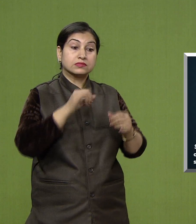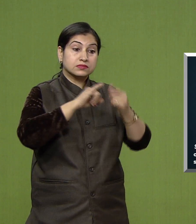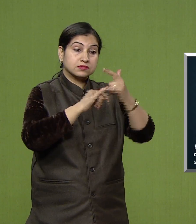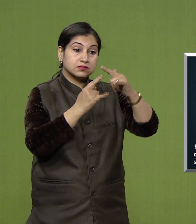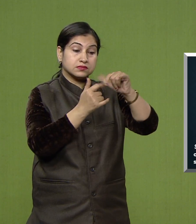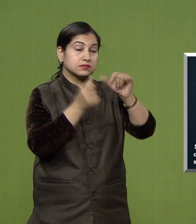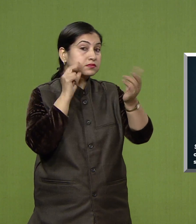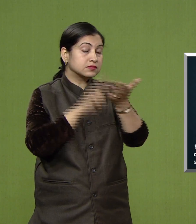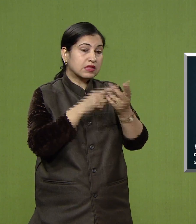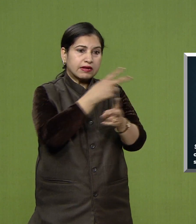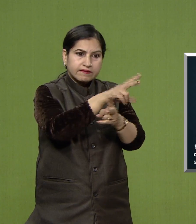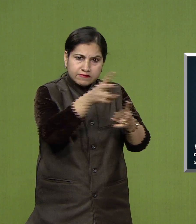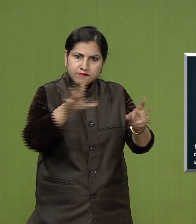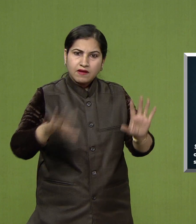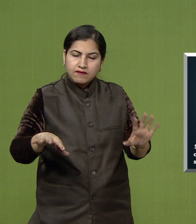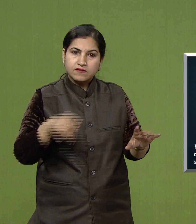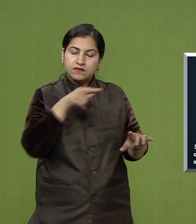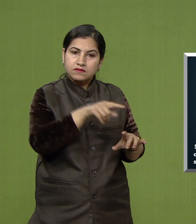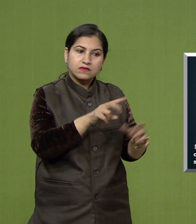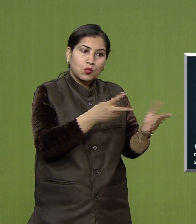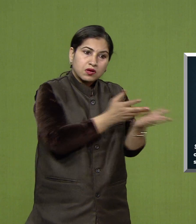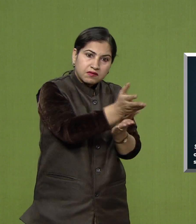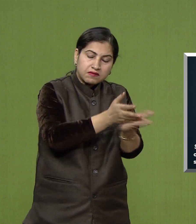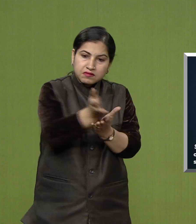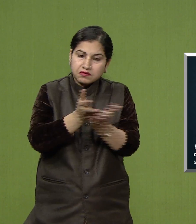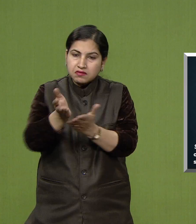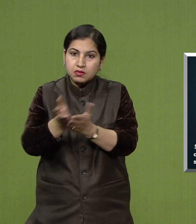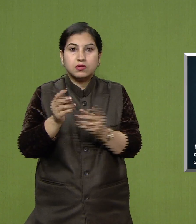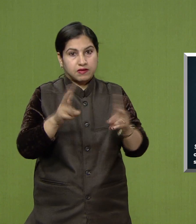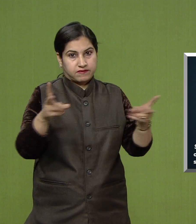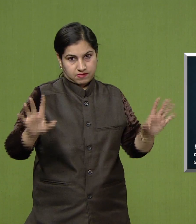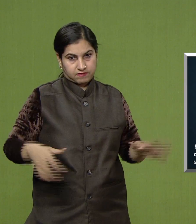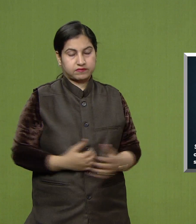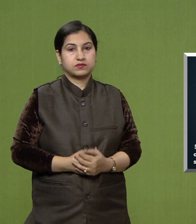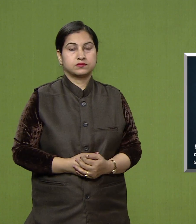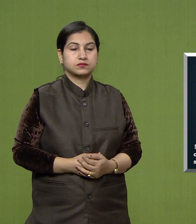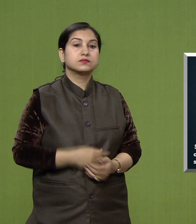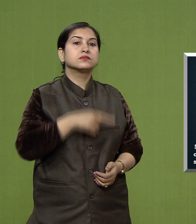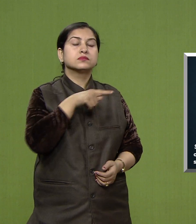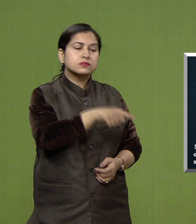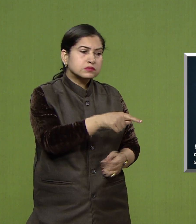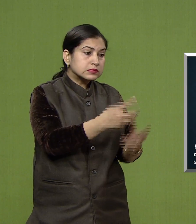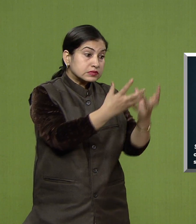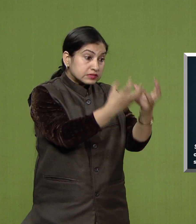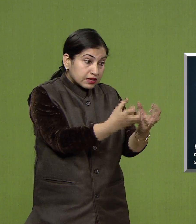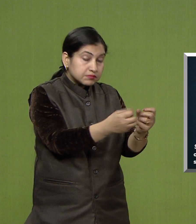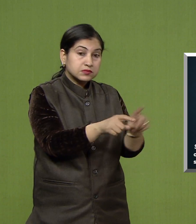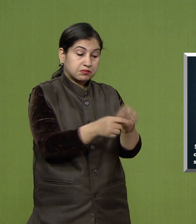Different types of stains require specific stain removing techniques and agents. Depending on the type